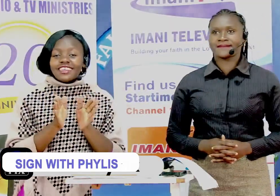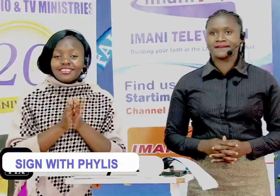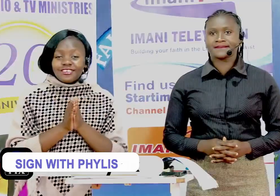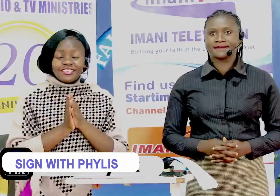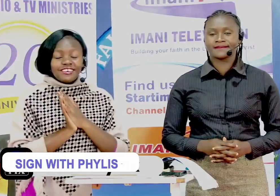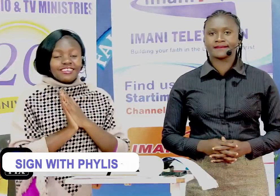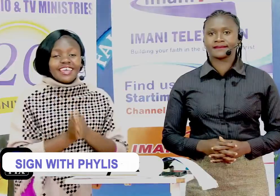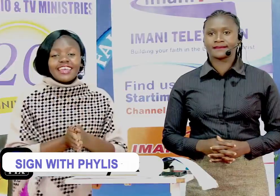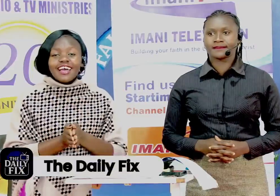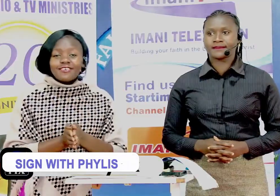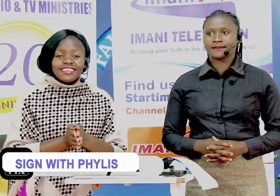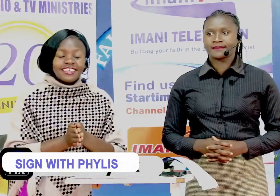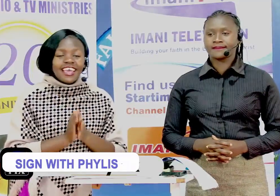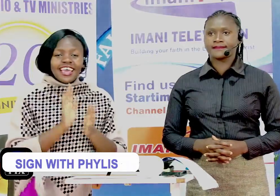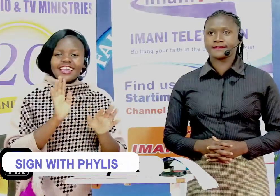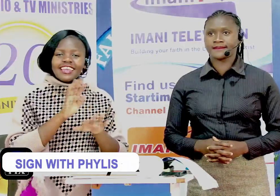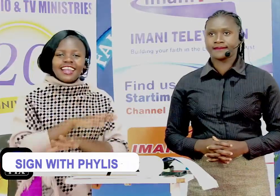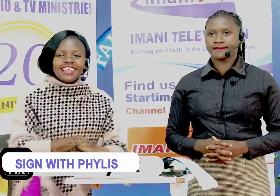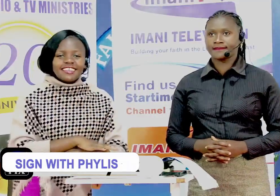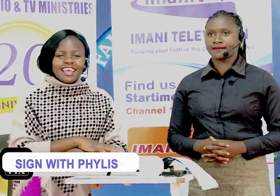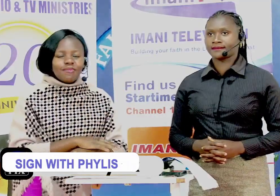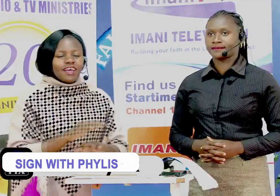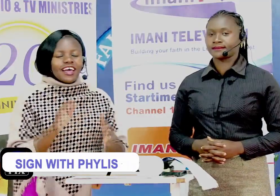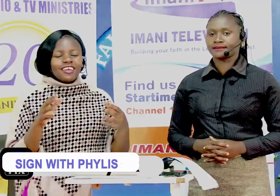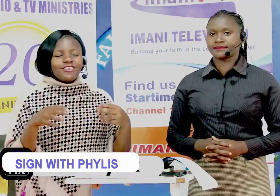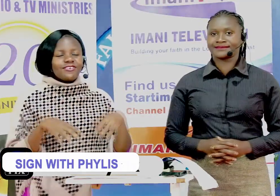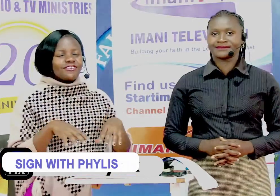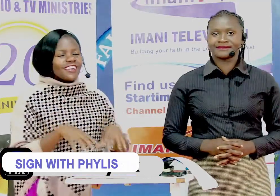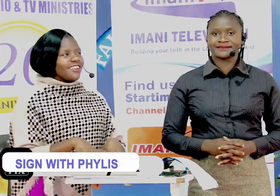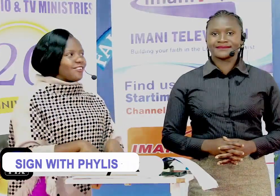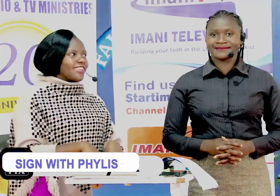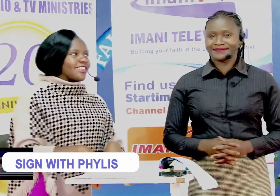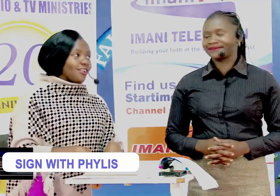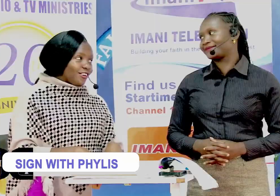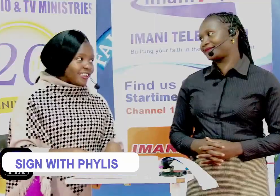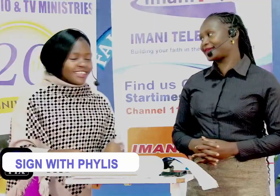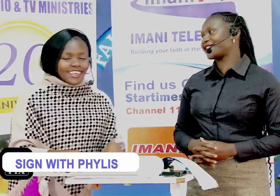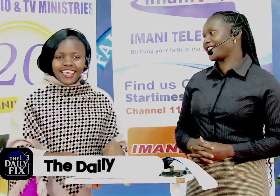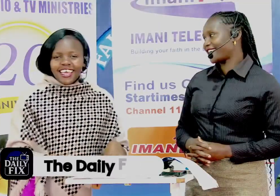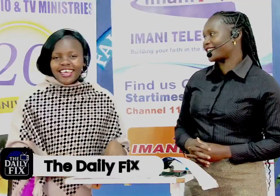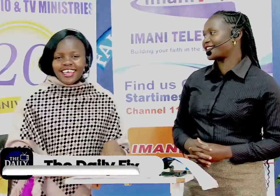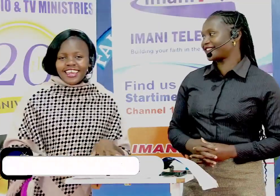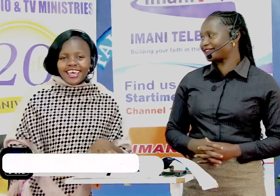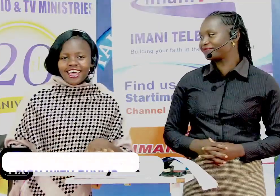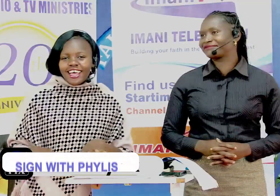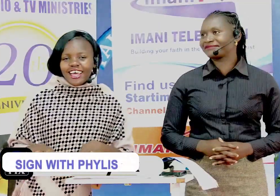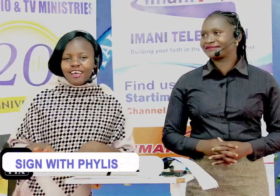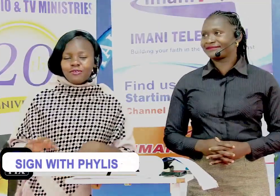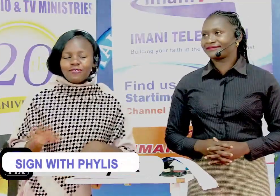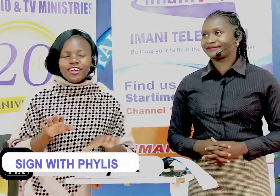lessons on sign language. And last time, you really taught us a lot. Yeah. And before I